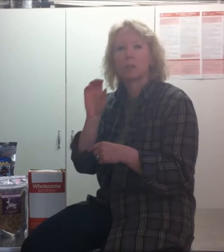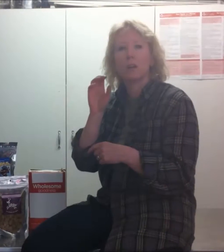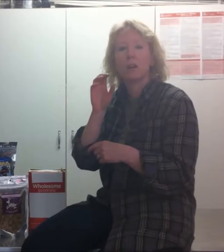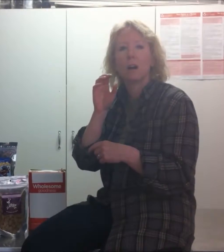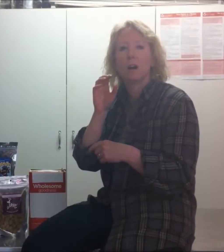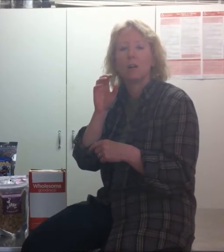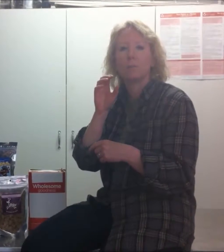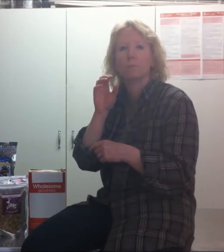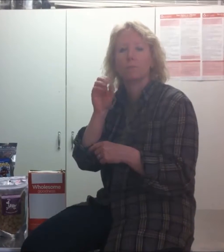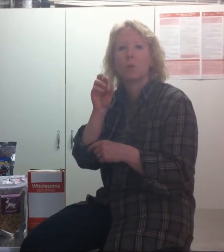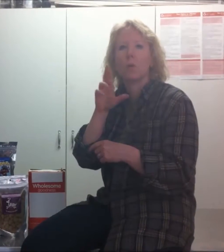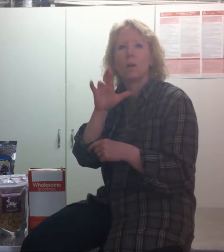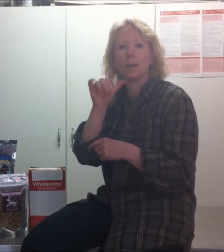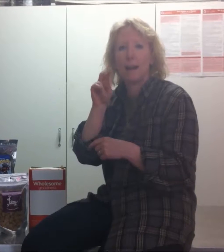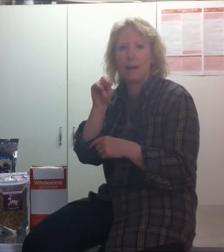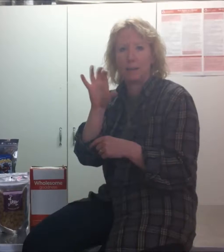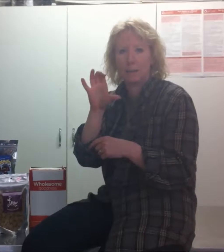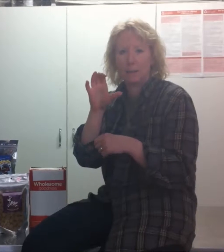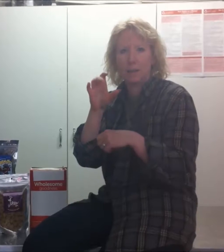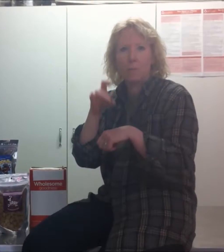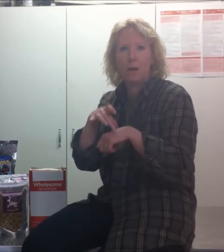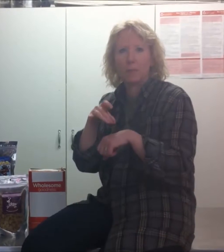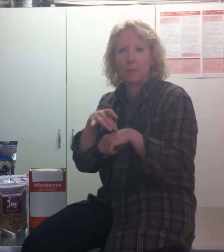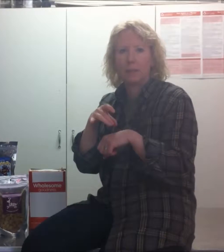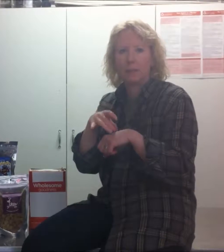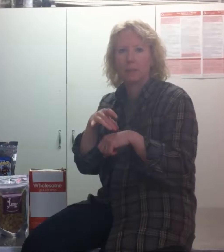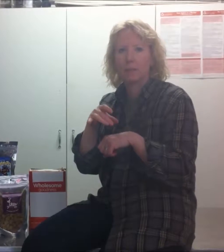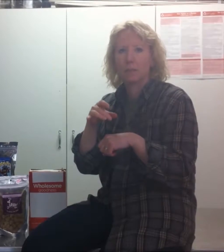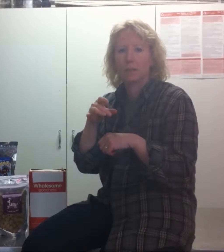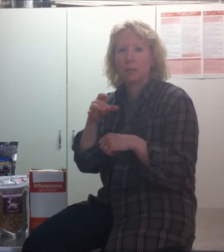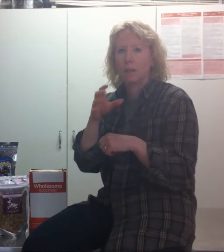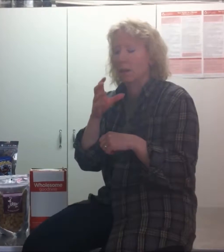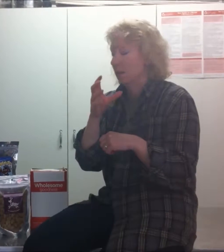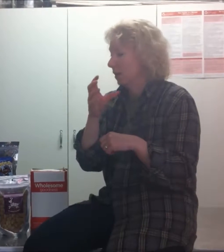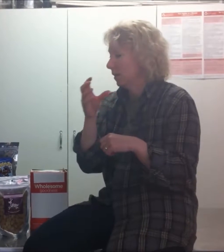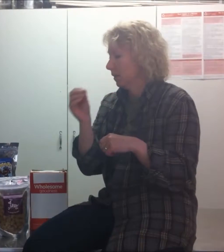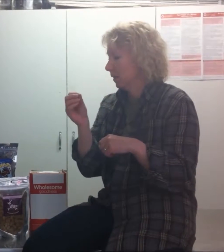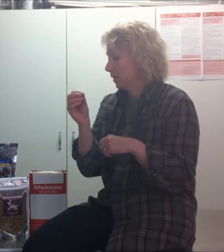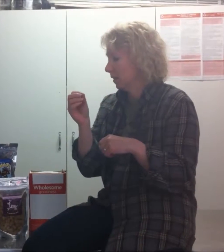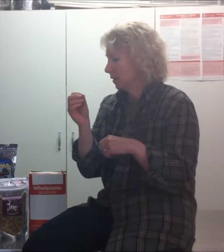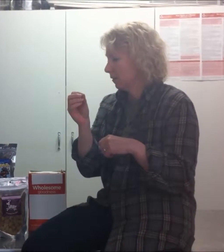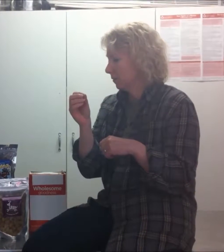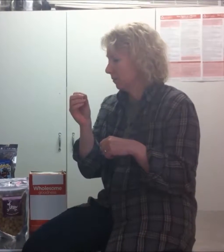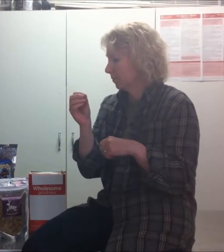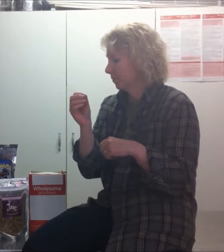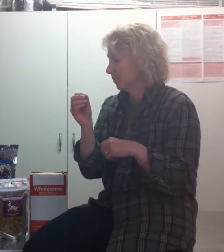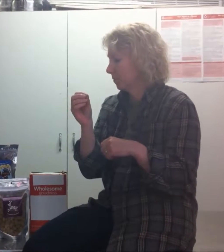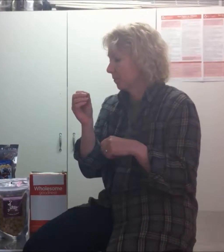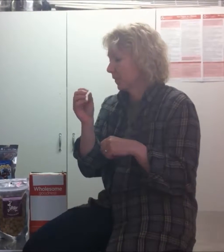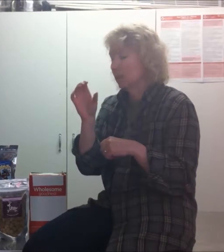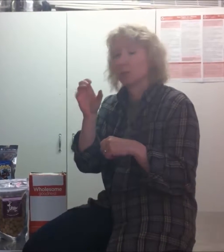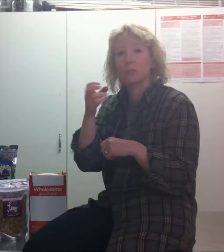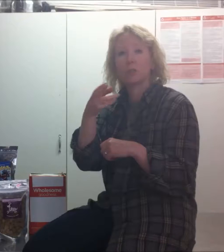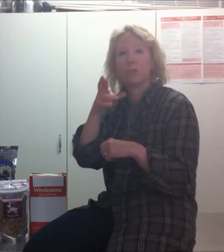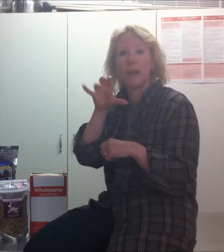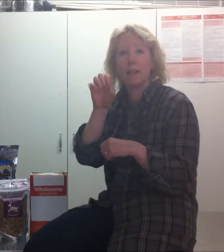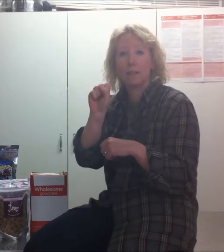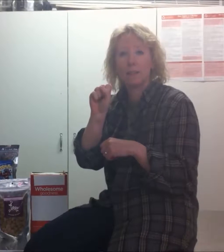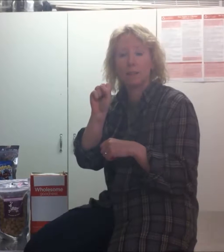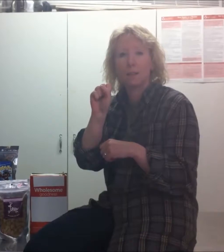is the Organic Pumpkin, then the Tehalis